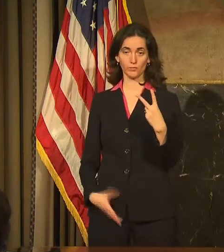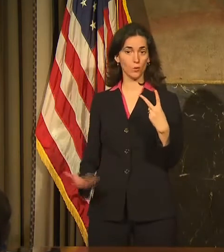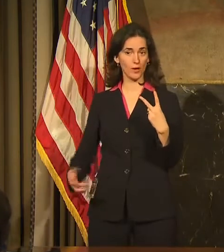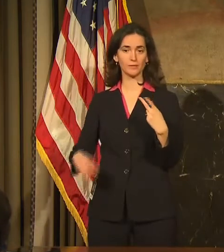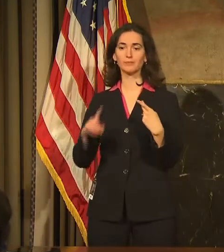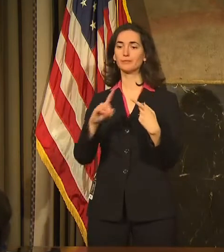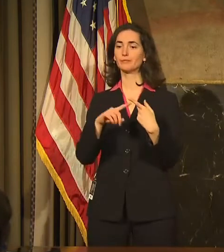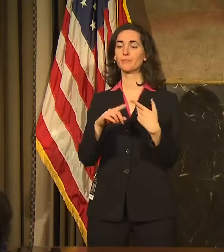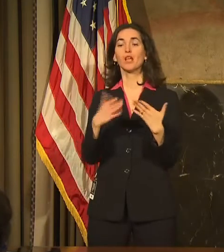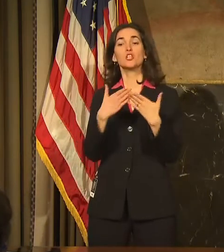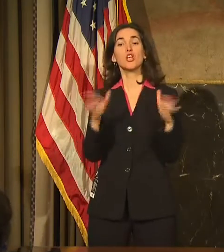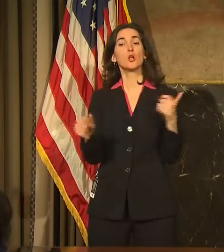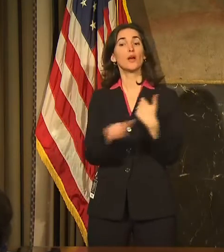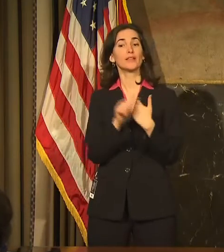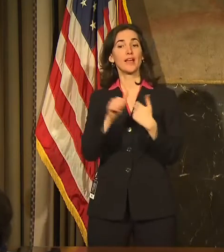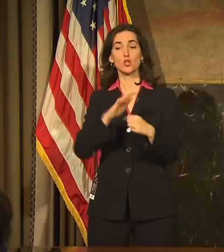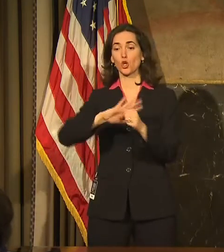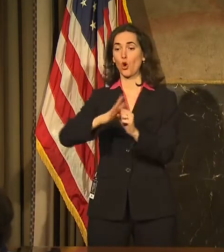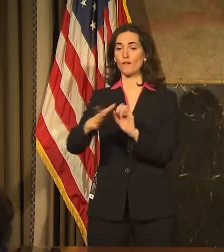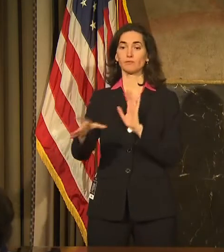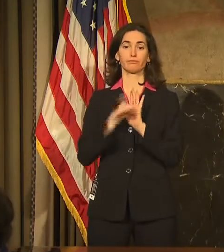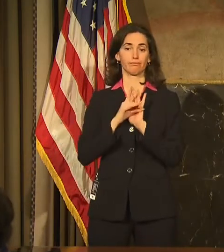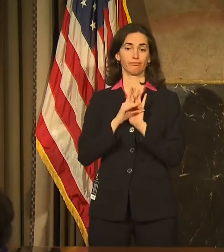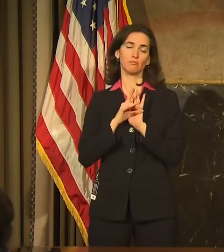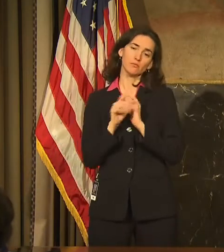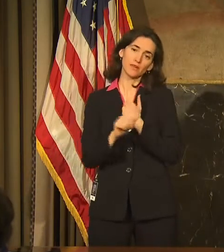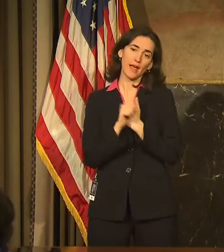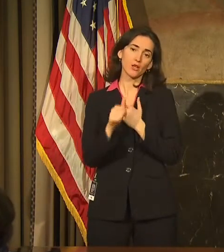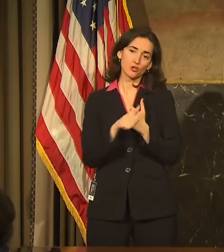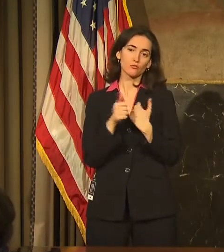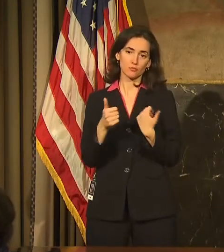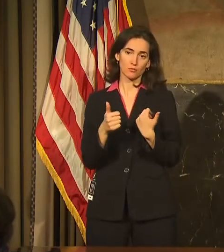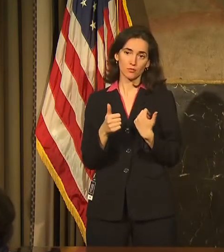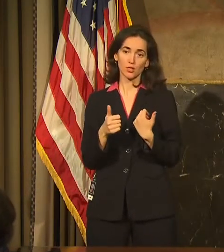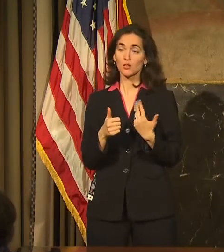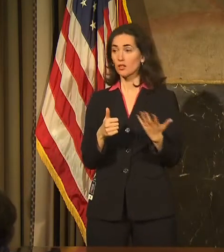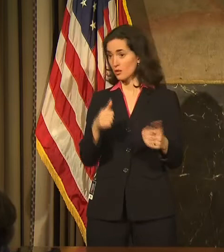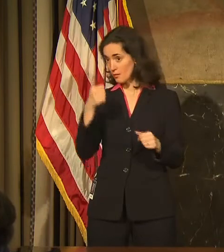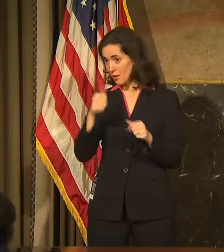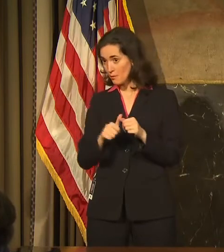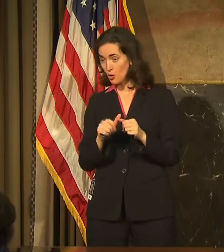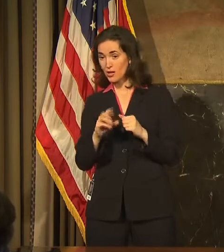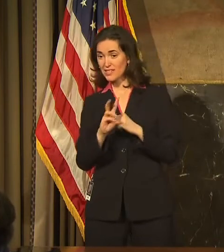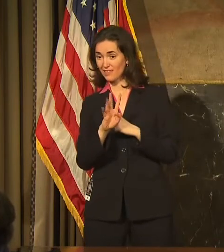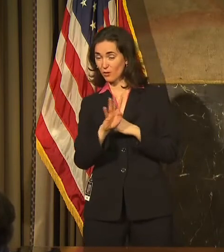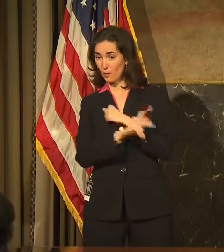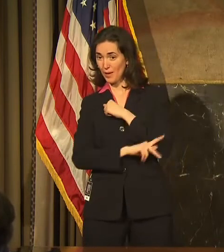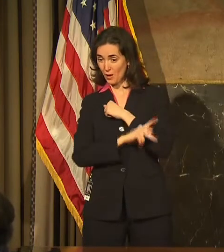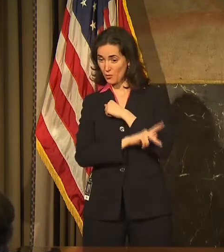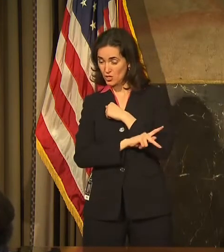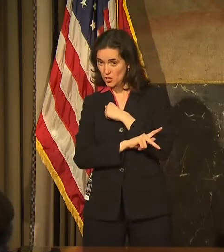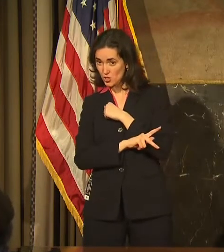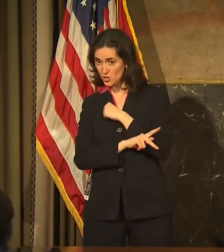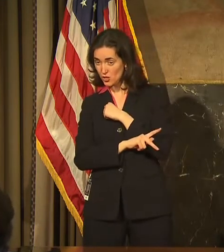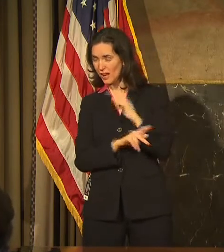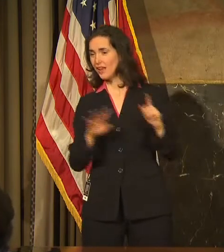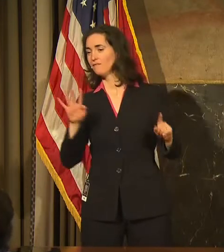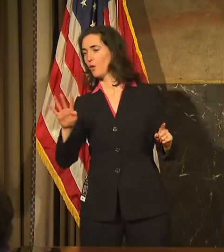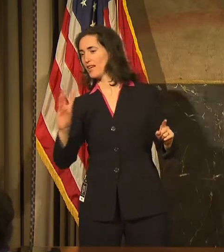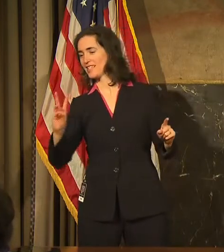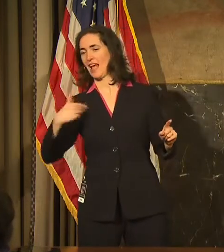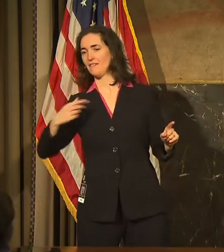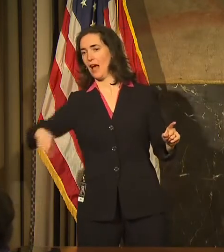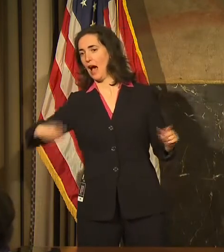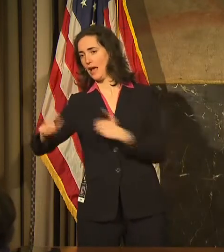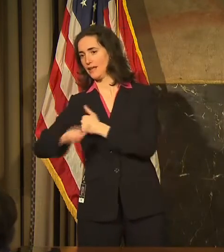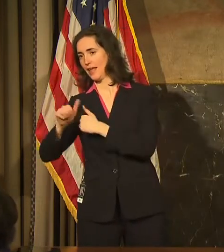the general risk of catching COVID out there, which, again, in 46 out of 64 parishes is the highest category